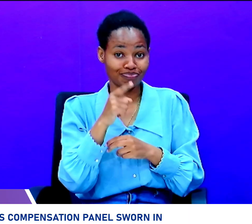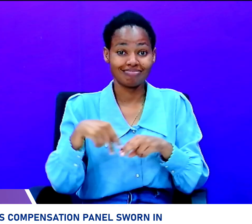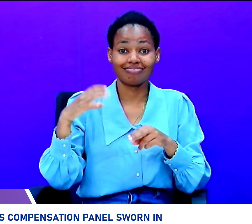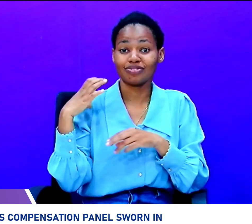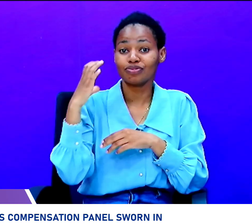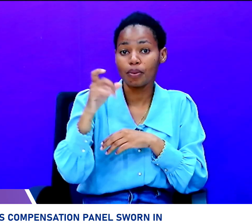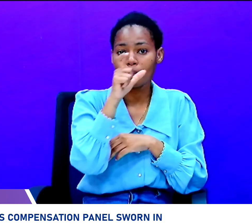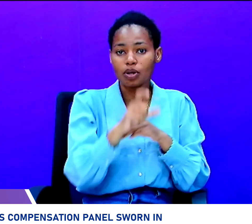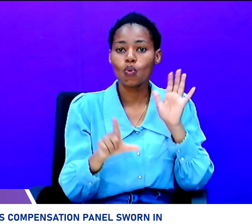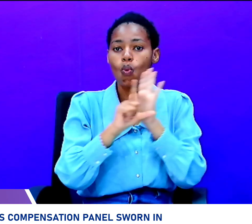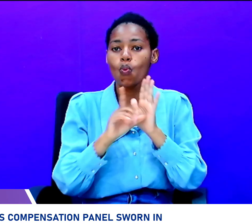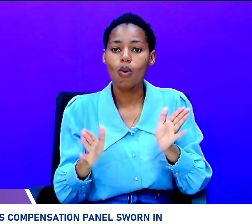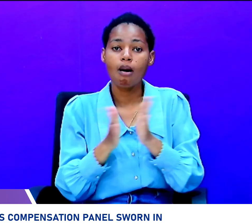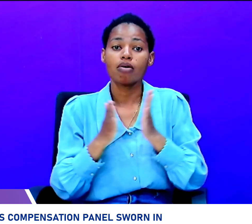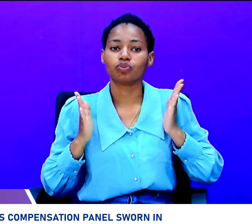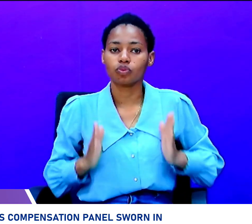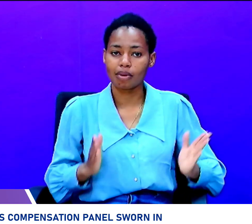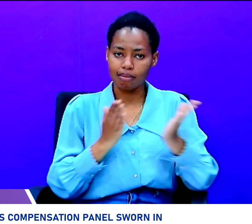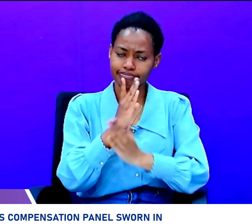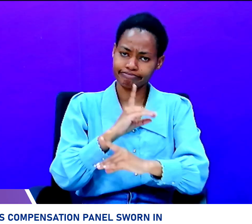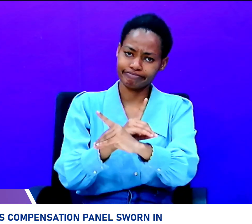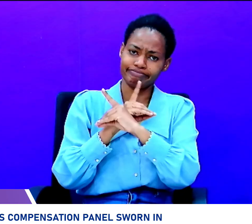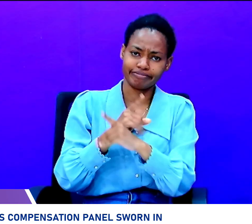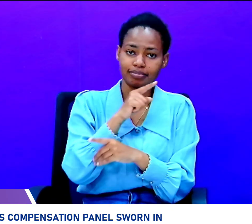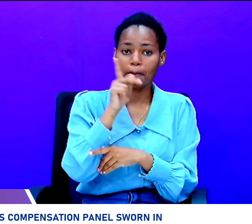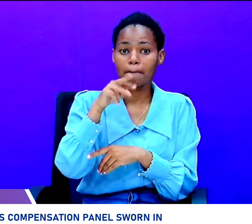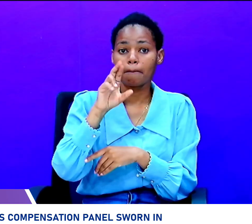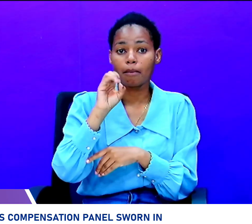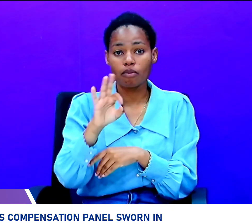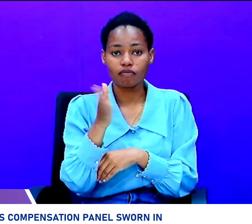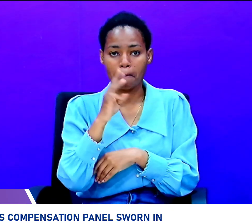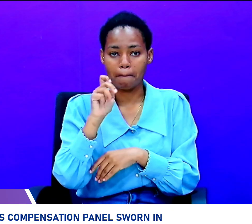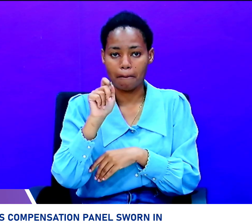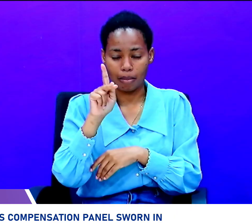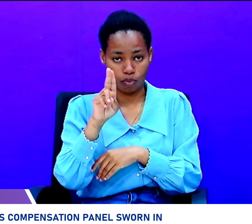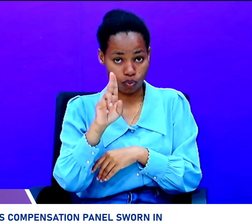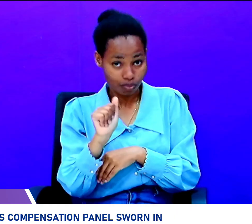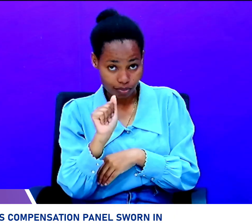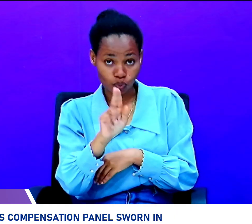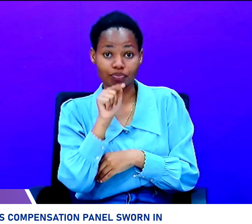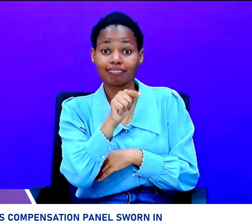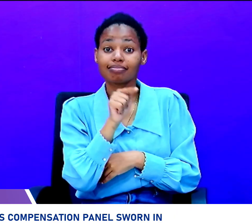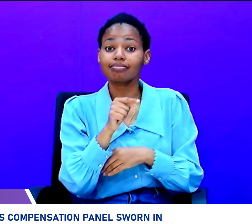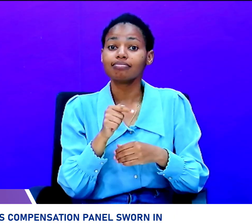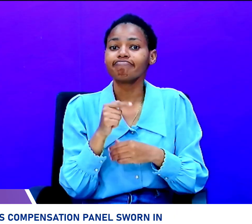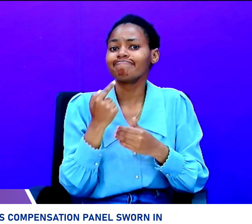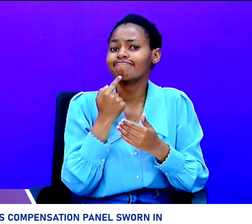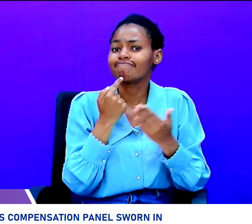and ensure a transparent compensation process. The team will be chaired by